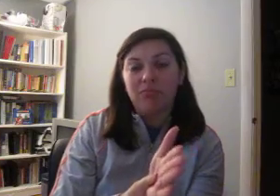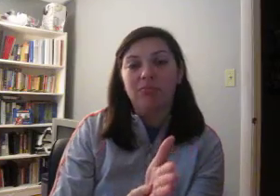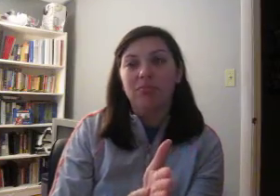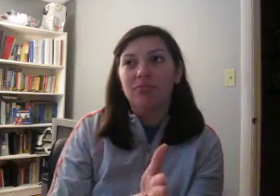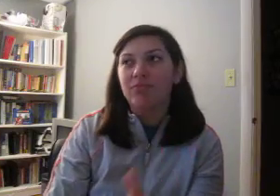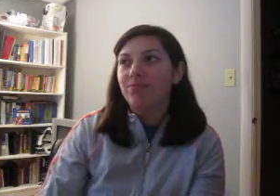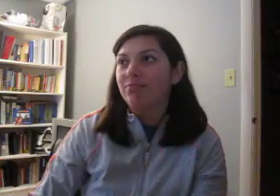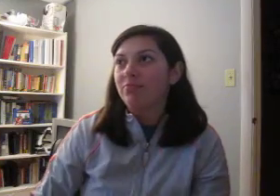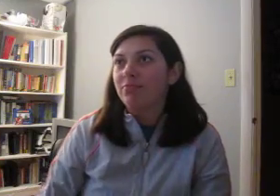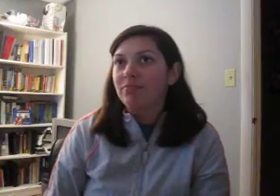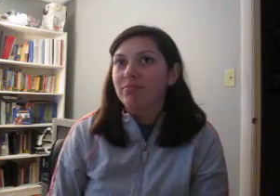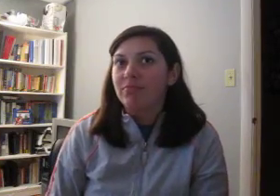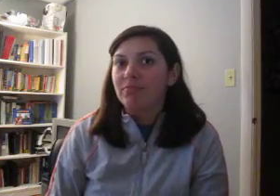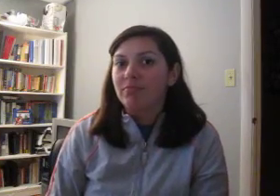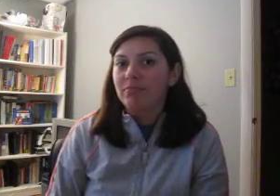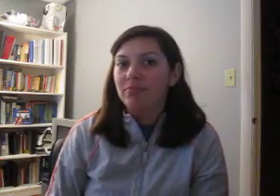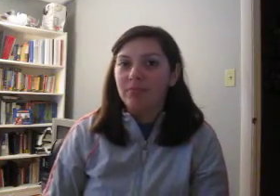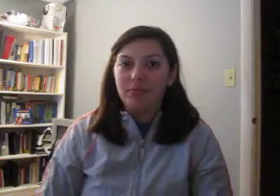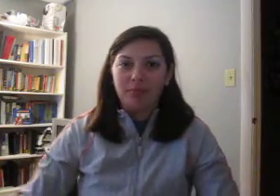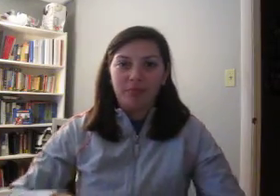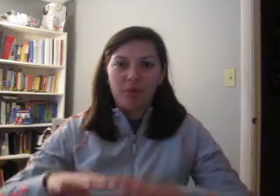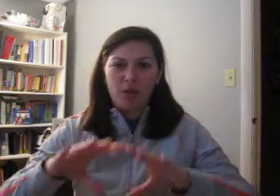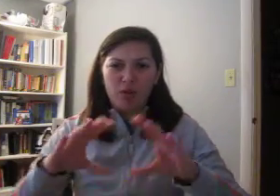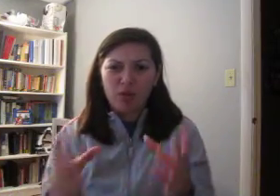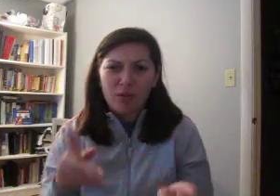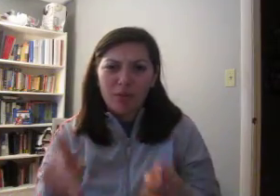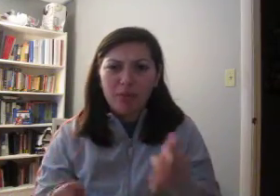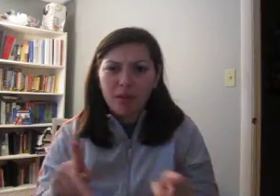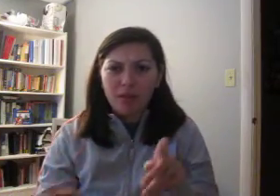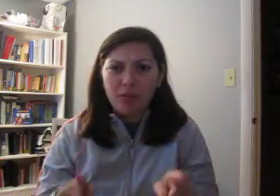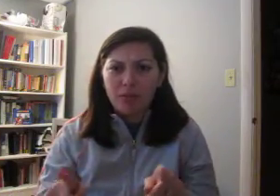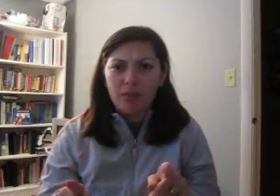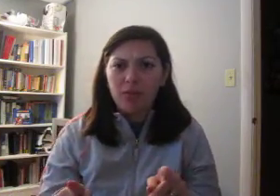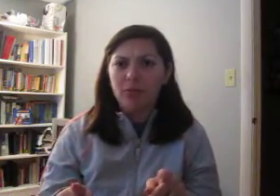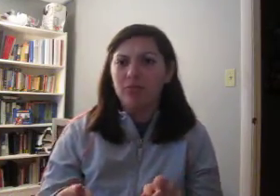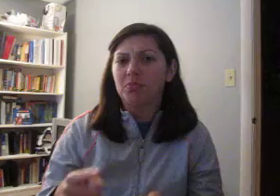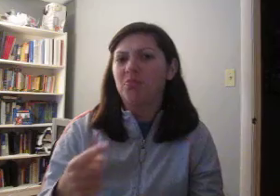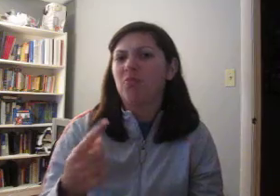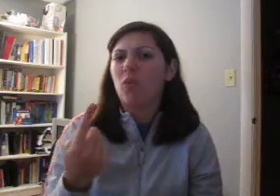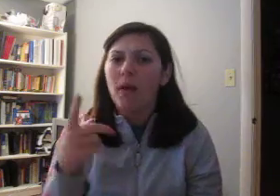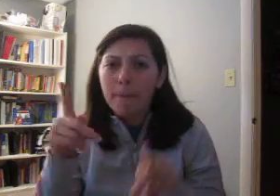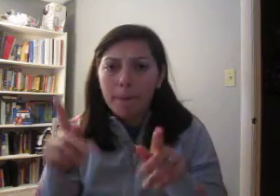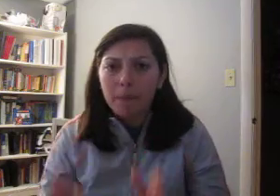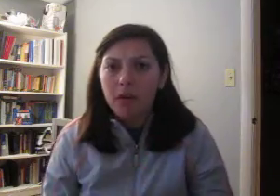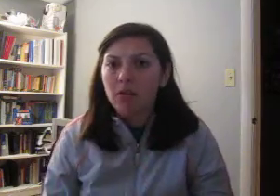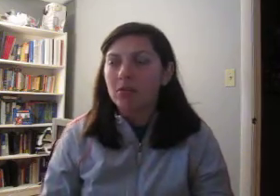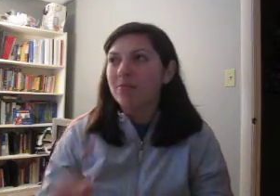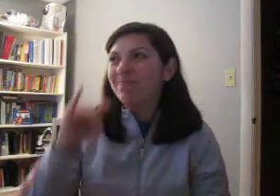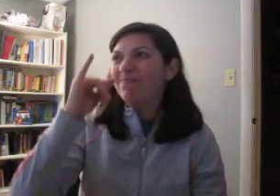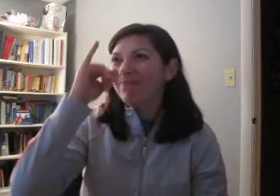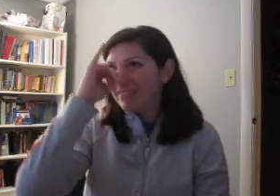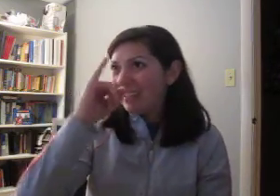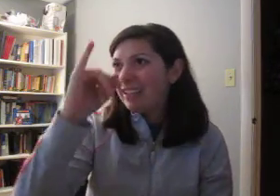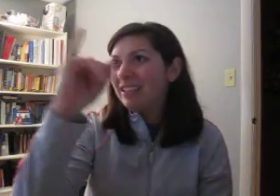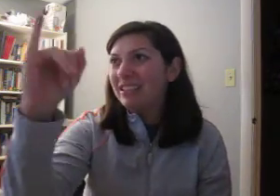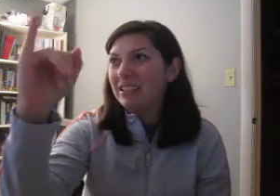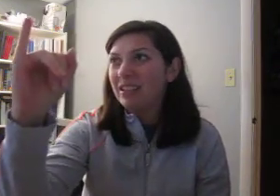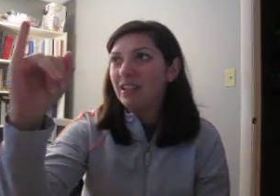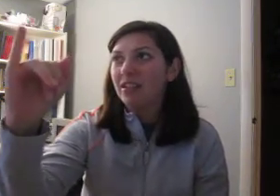idea from somebody or a group of people or an entire town of something that you believe should be